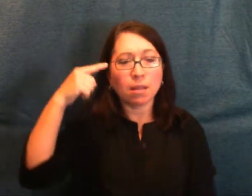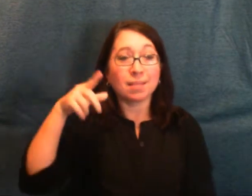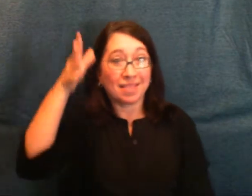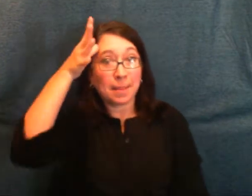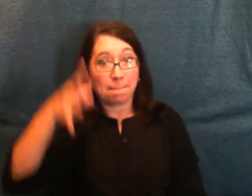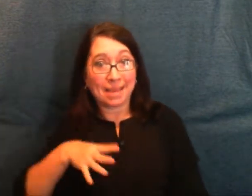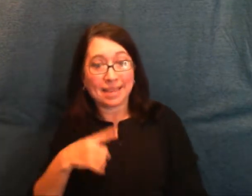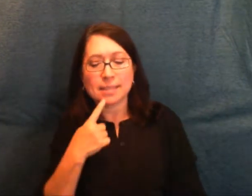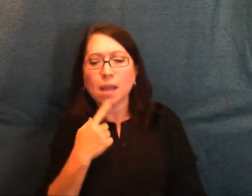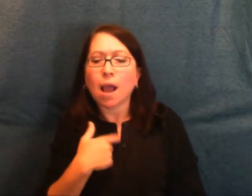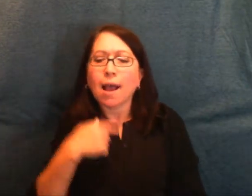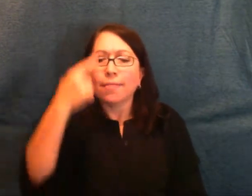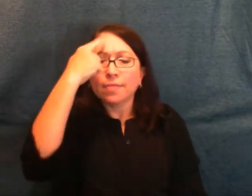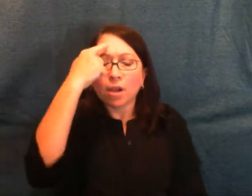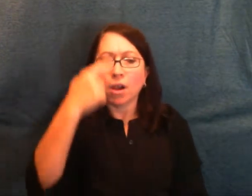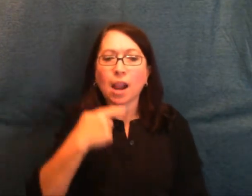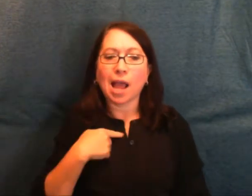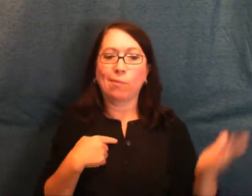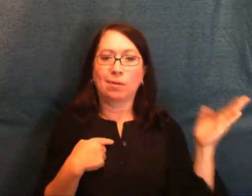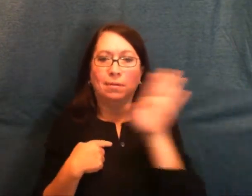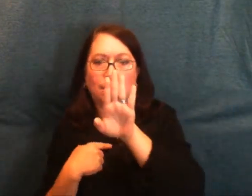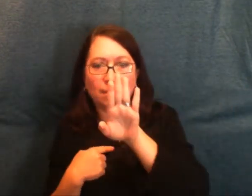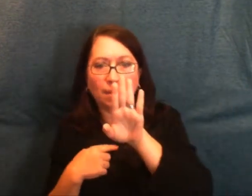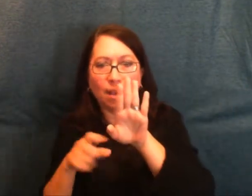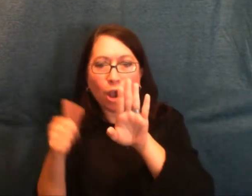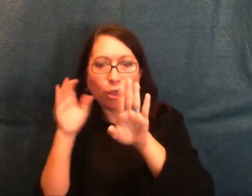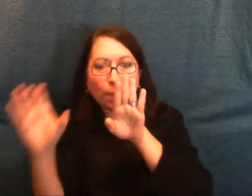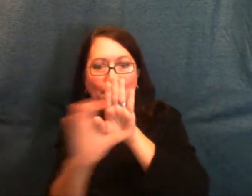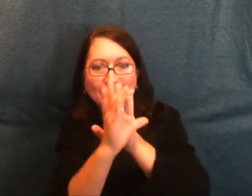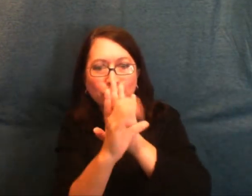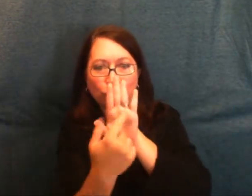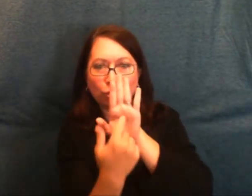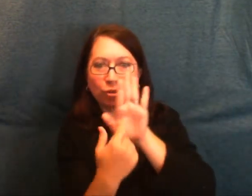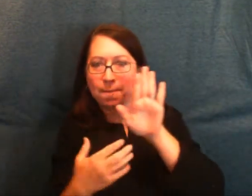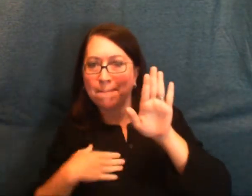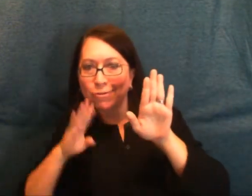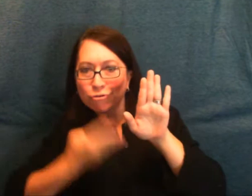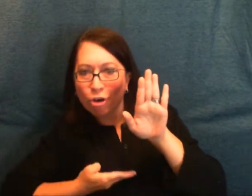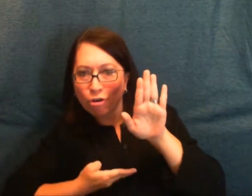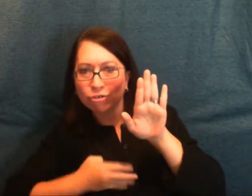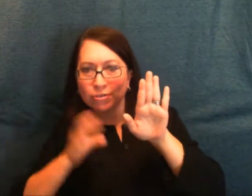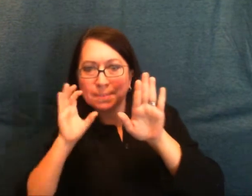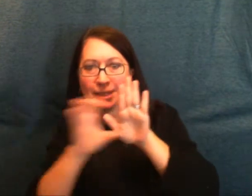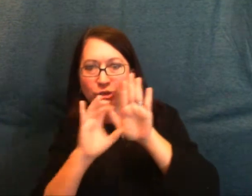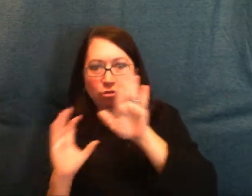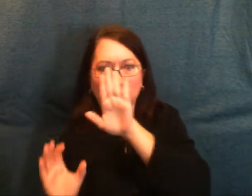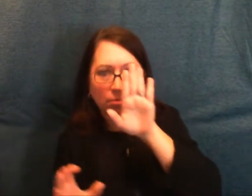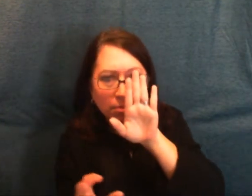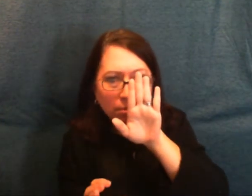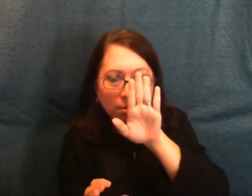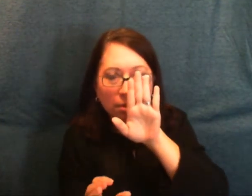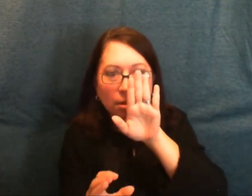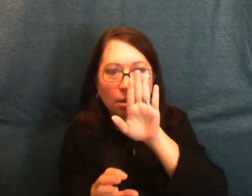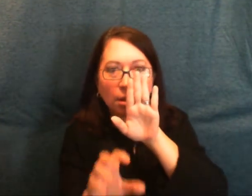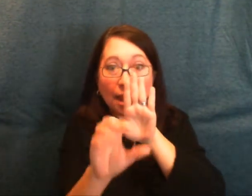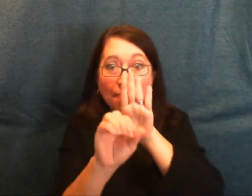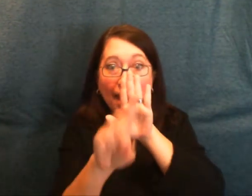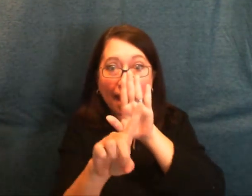the tablet couldn't see me, it could see her picture, our daughter's picture. Yeah. And immediately the ads changed.